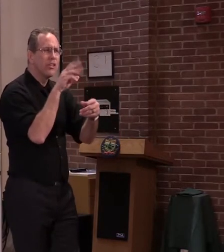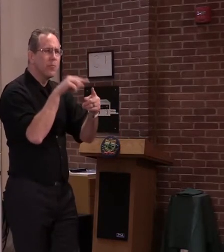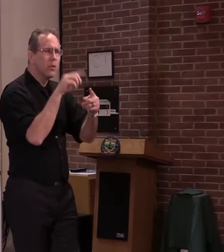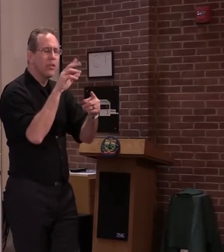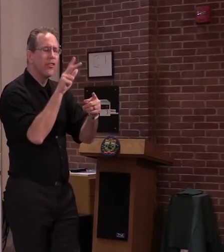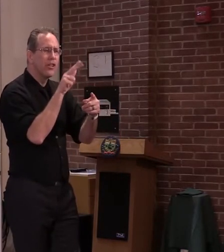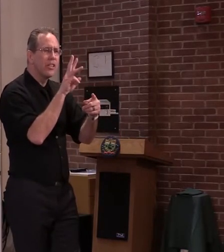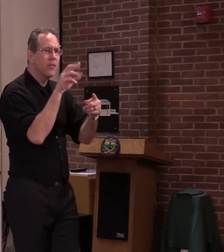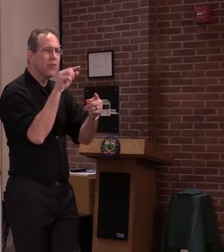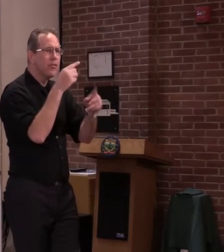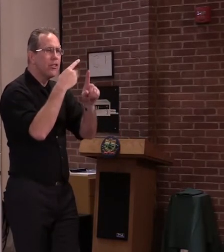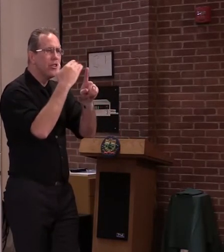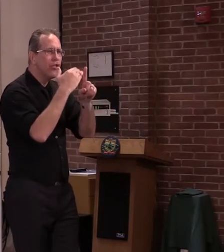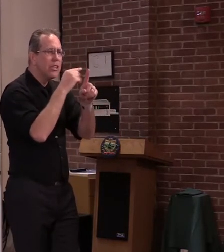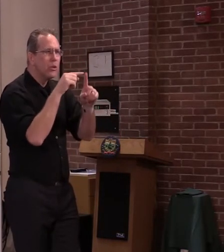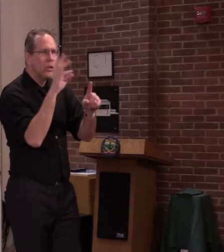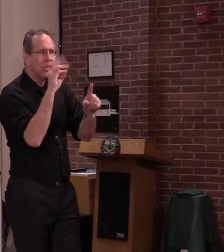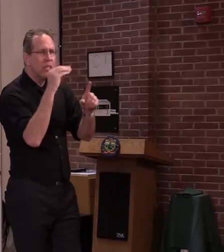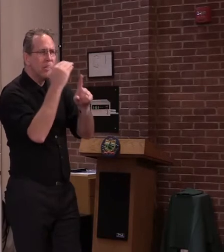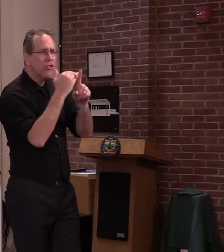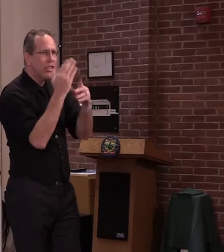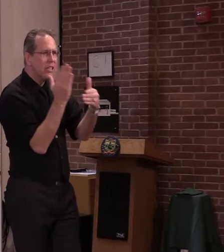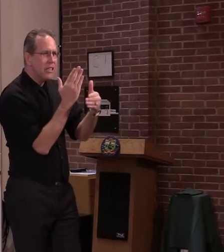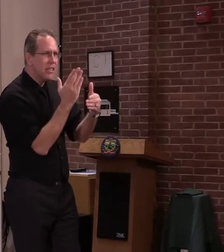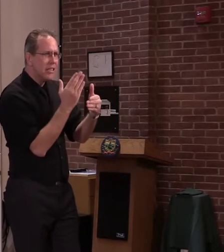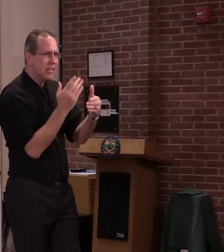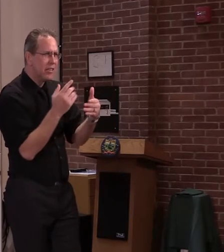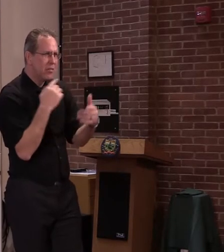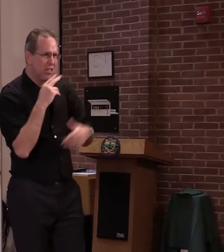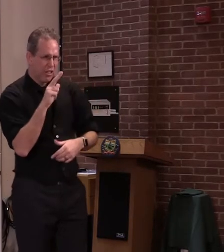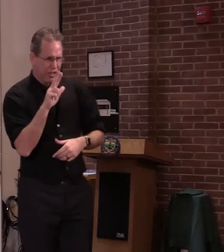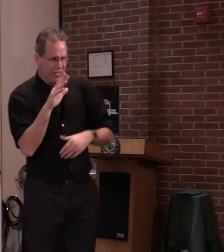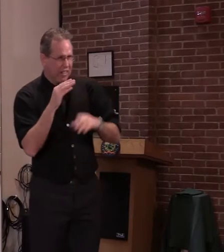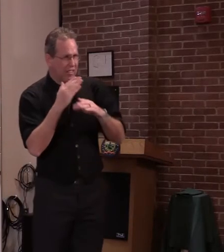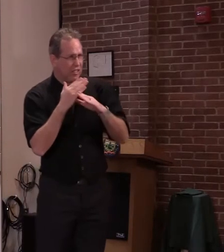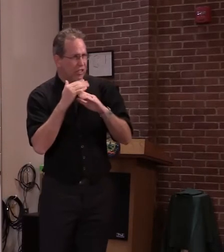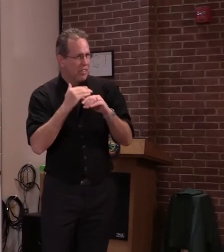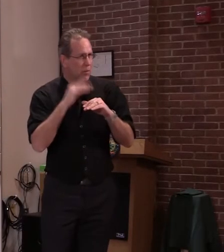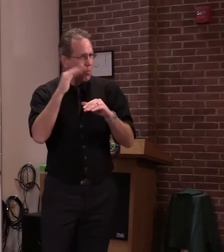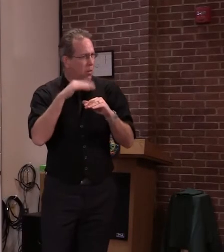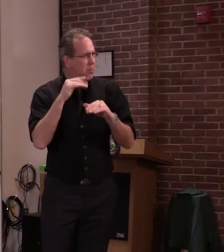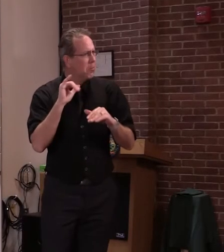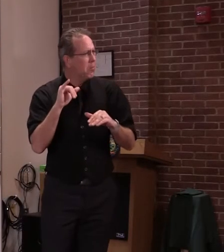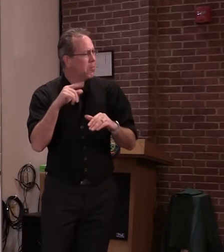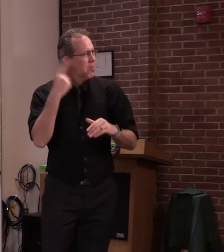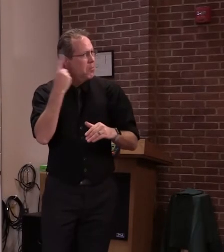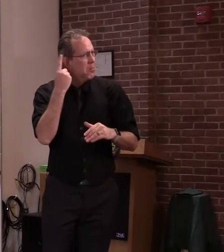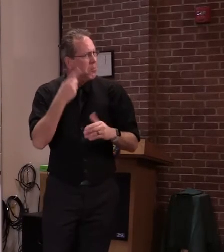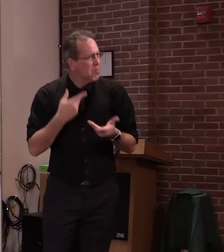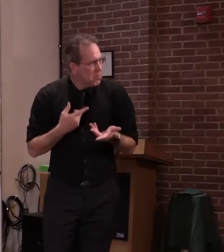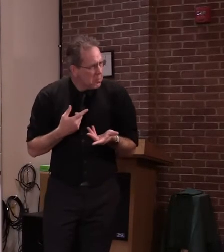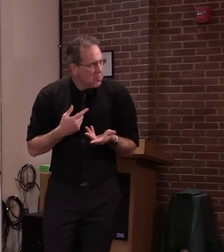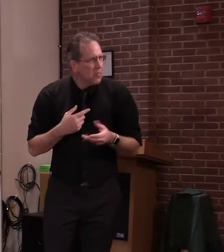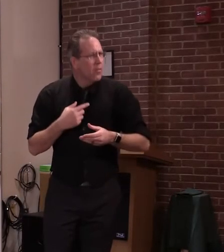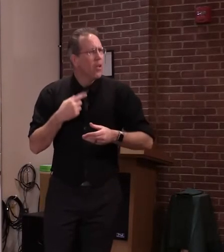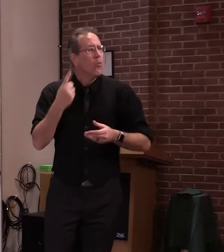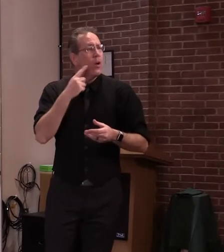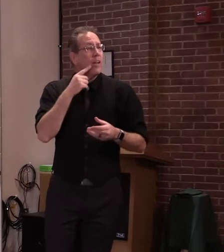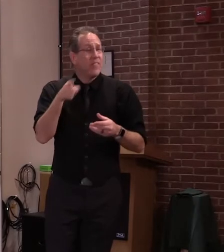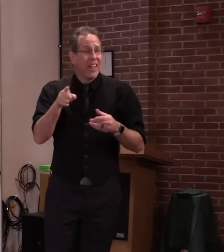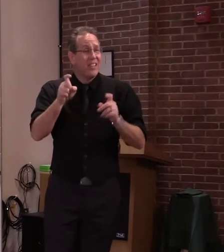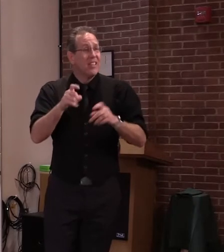having temperatures of 35.6 degrees. Any concerns then about a project that would be sending test kits